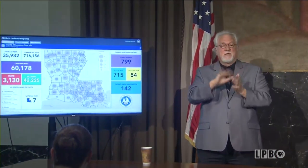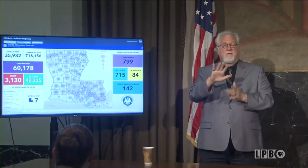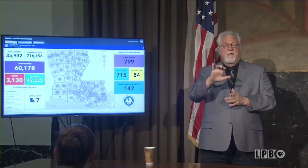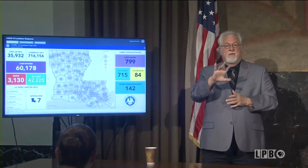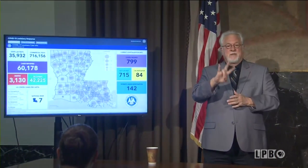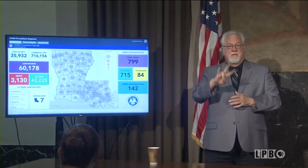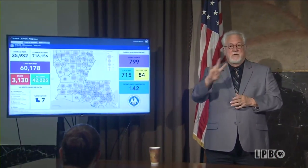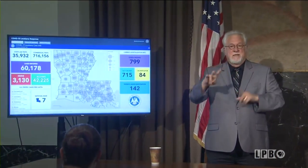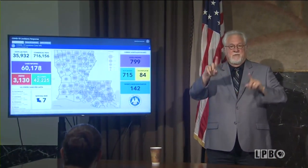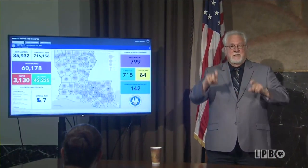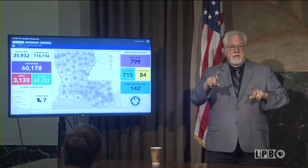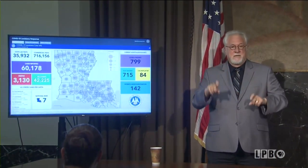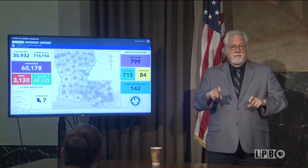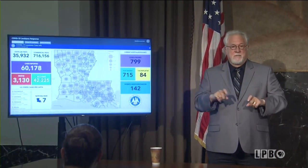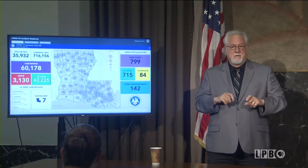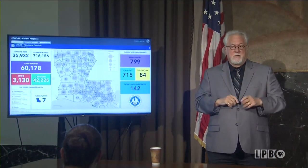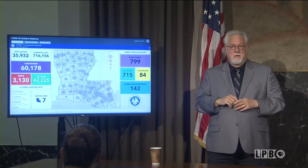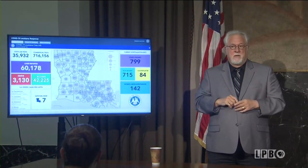23,577 tests.